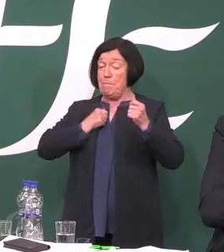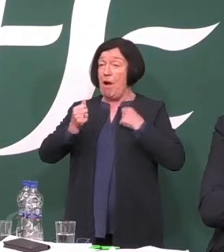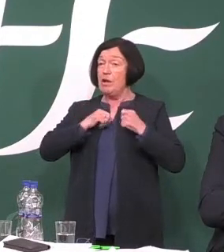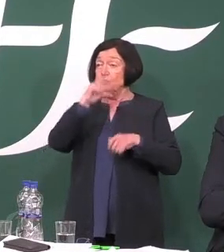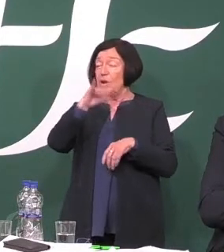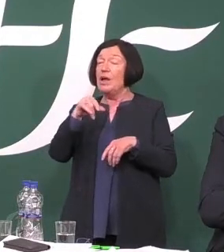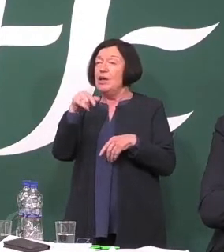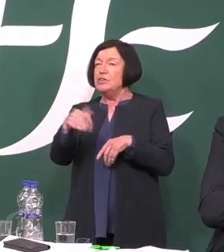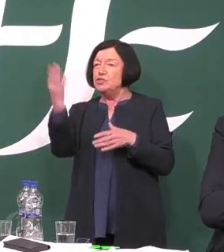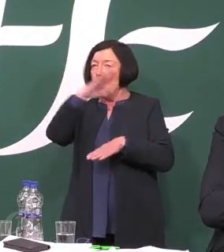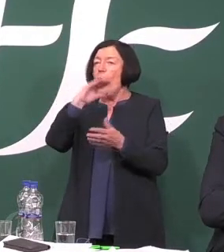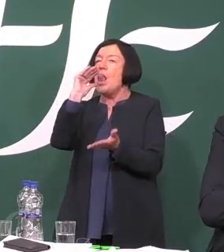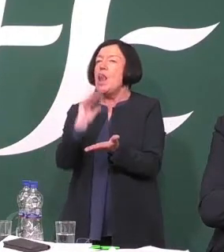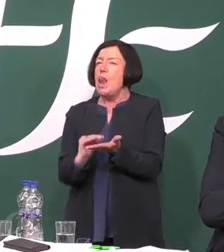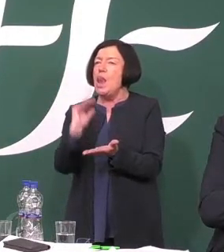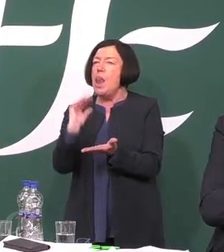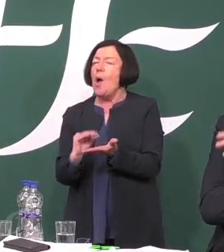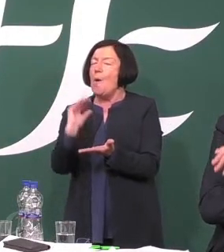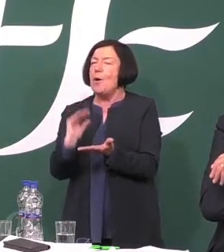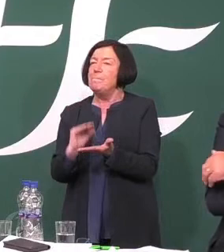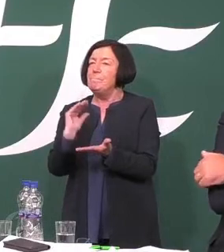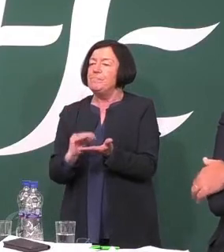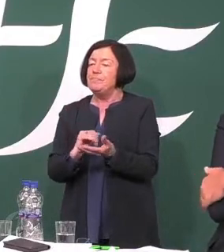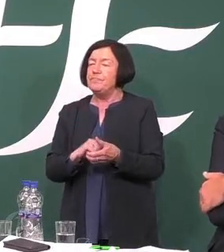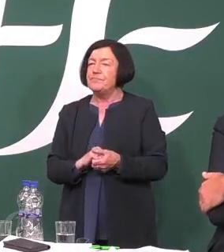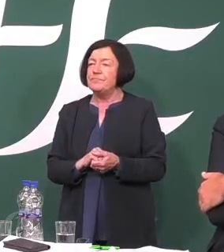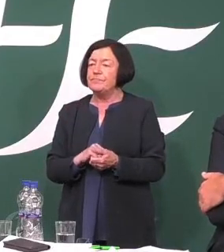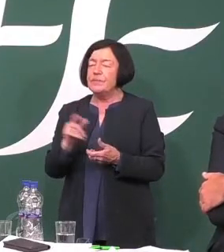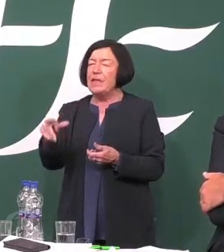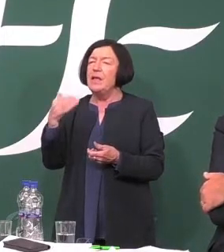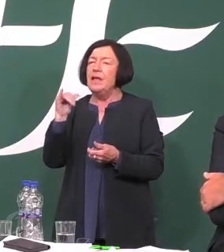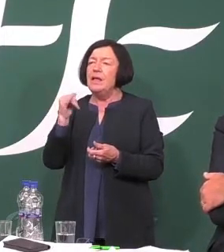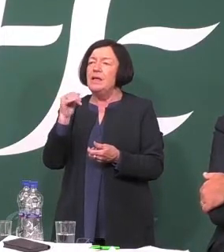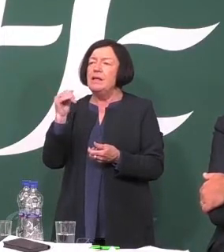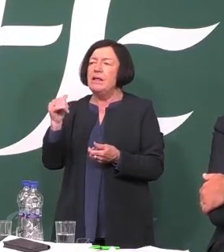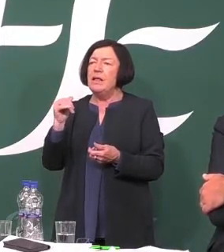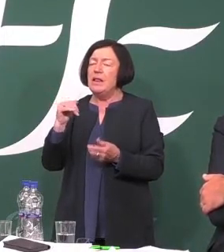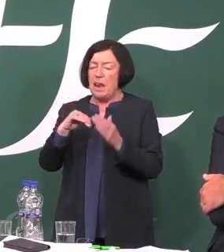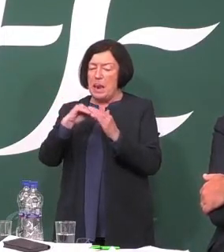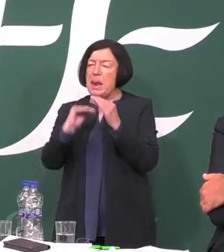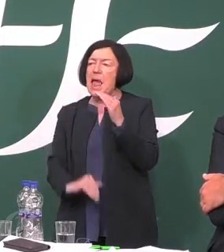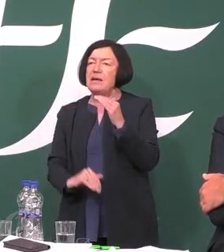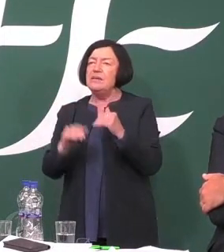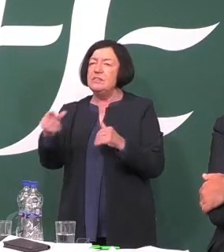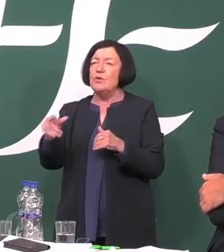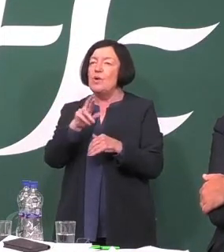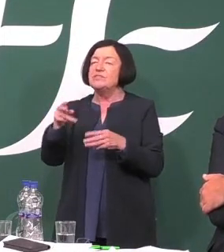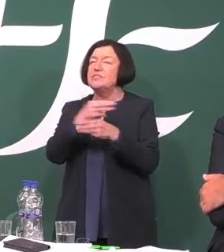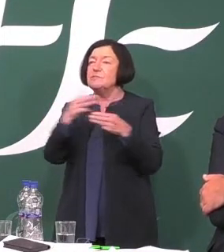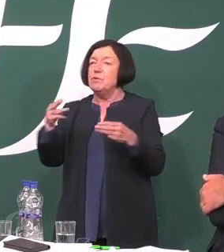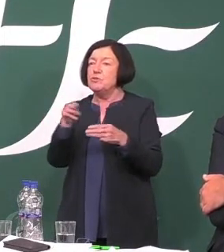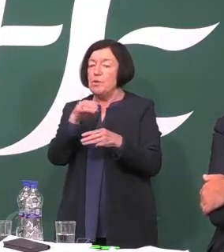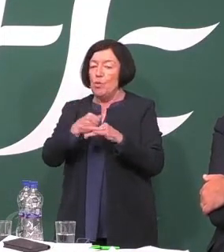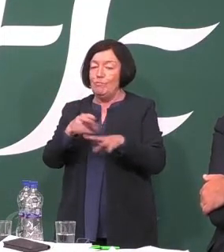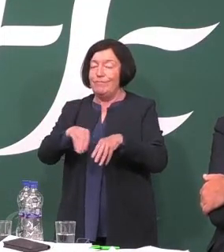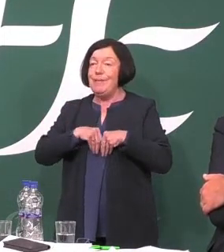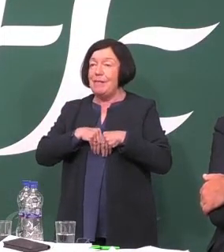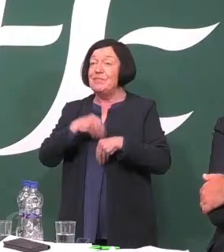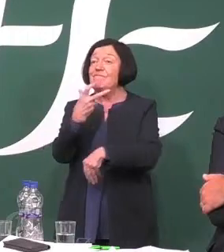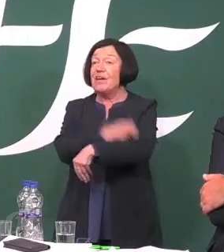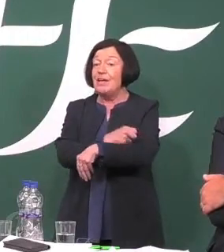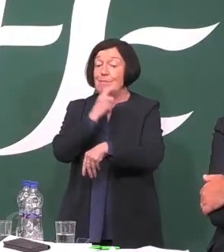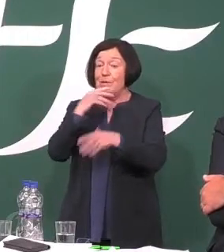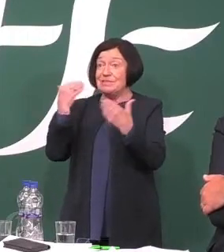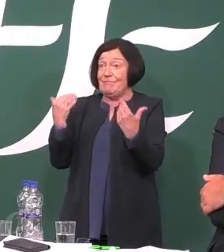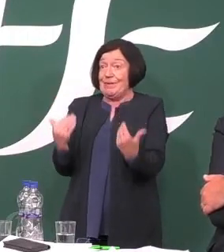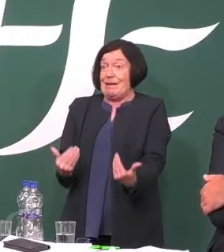much lower, and that's because perhaps there was lower. It's going back to a time when there wasn't as much uptake of vaccination. But as